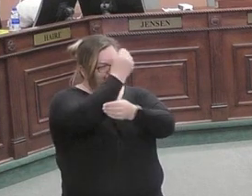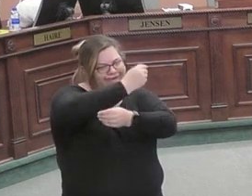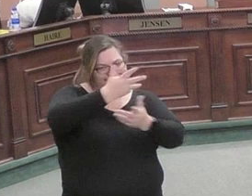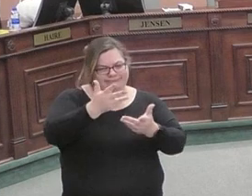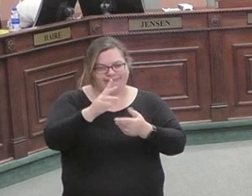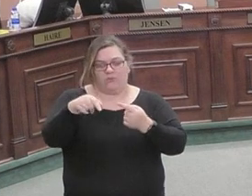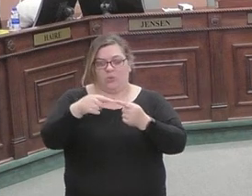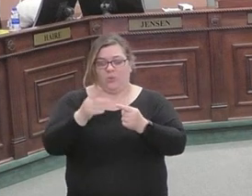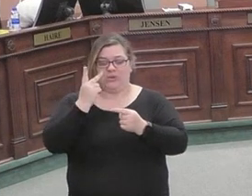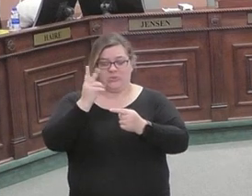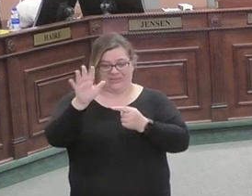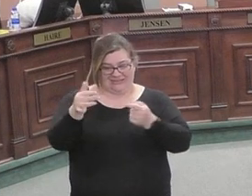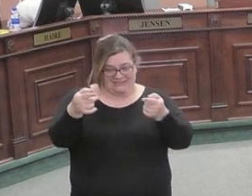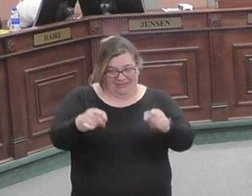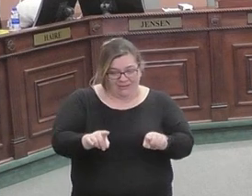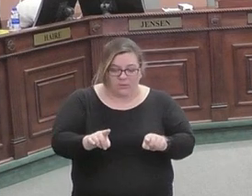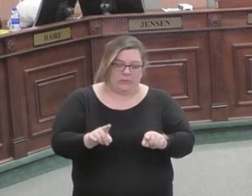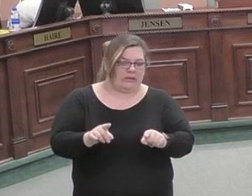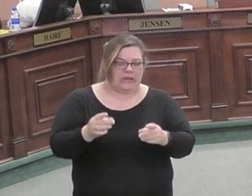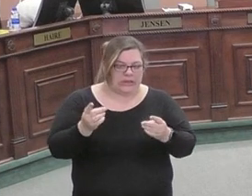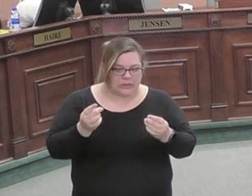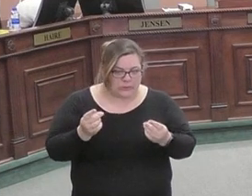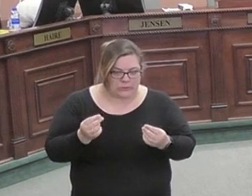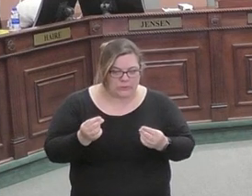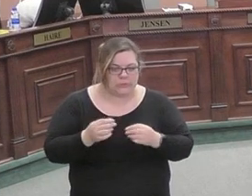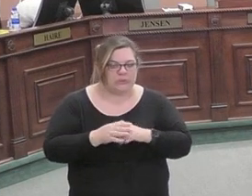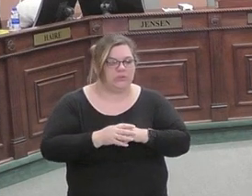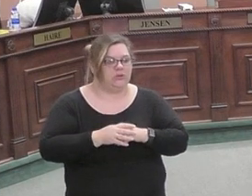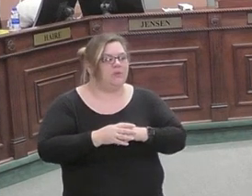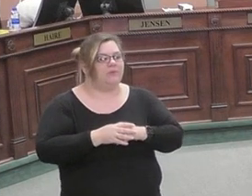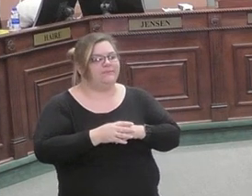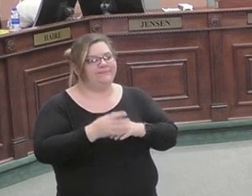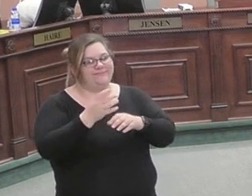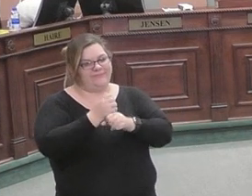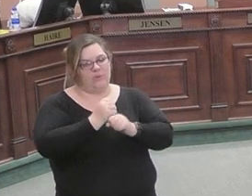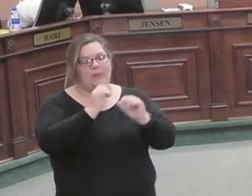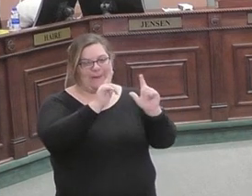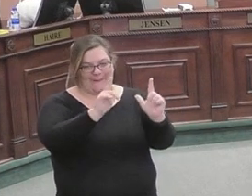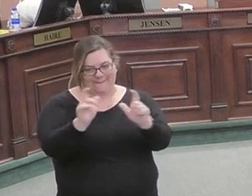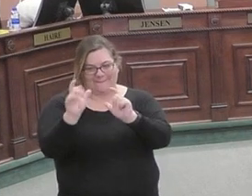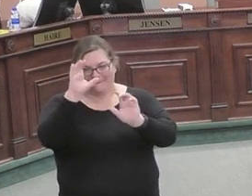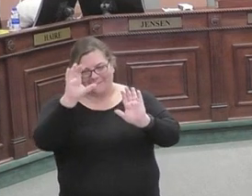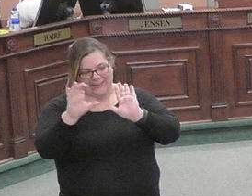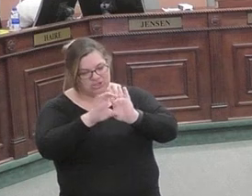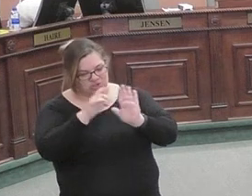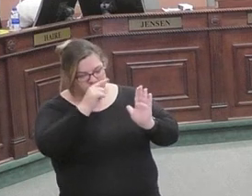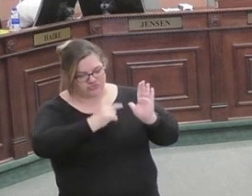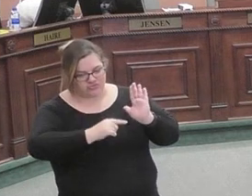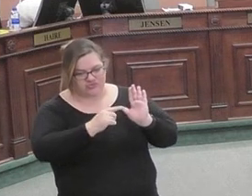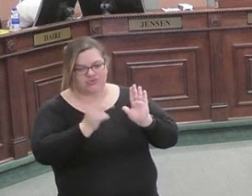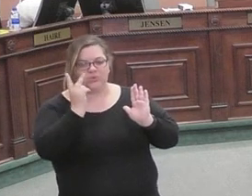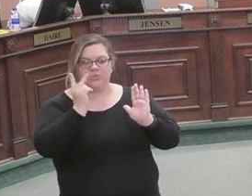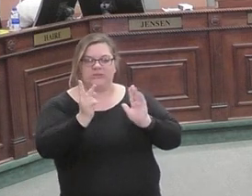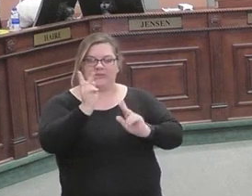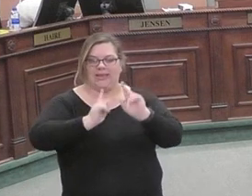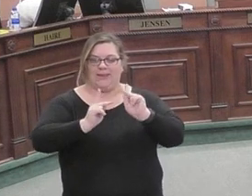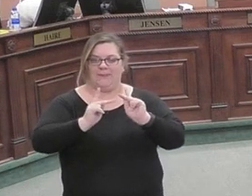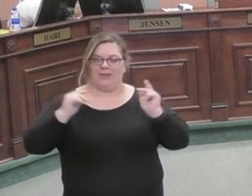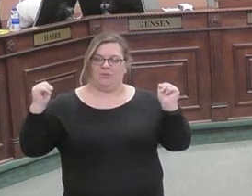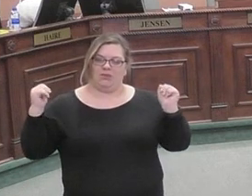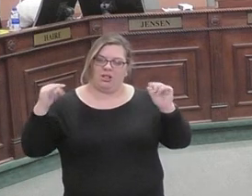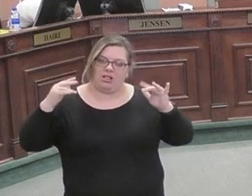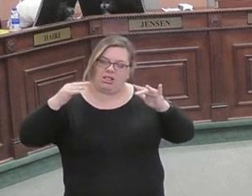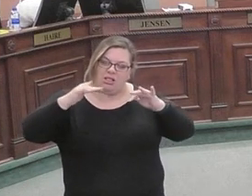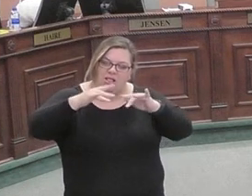things happen before? Well, you do. You receive pictures, and you see the exchange of people who are gathering